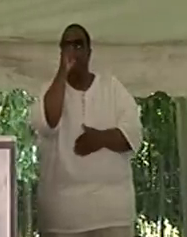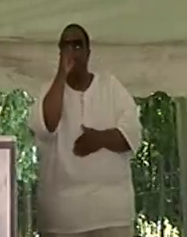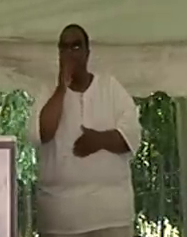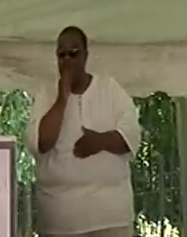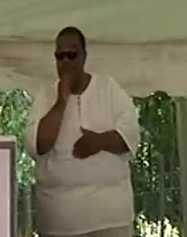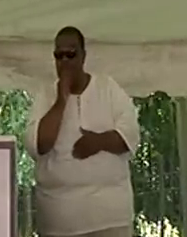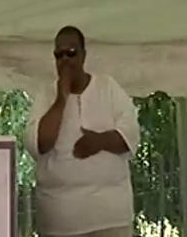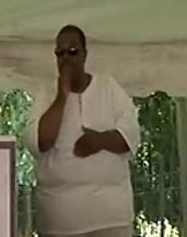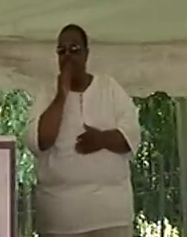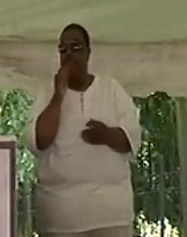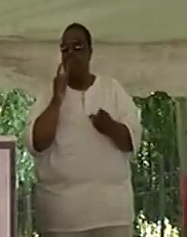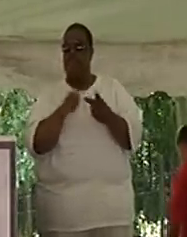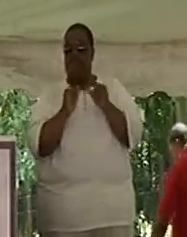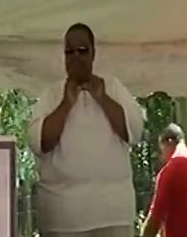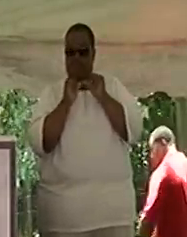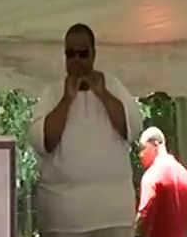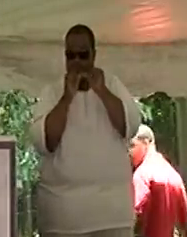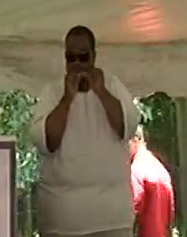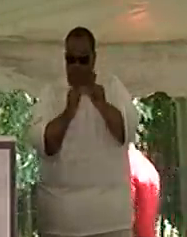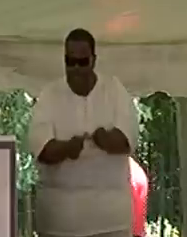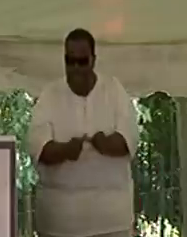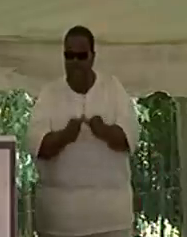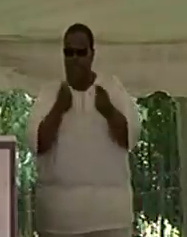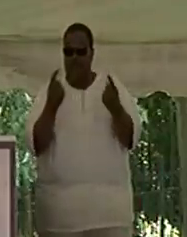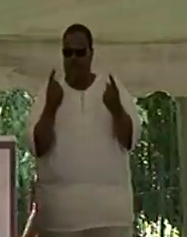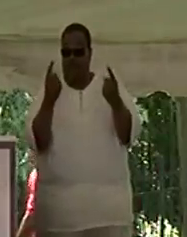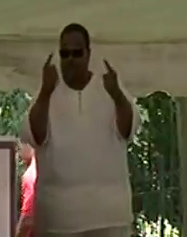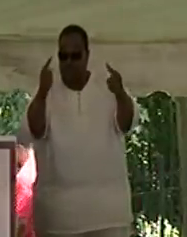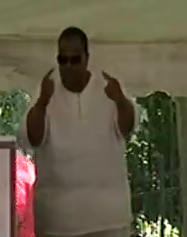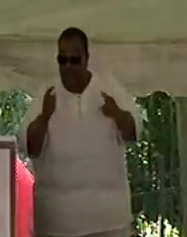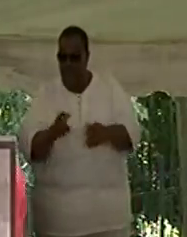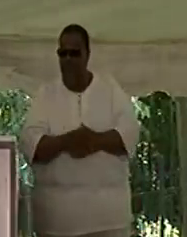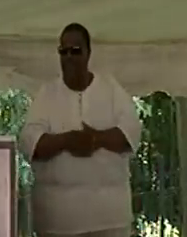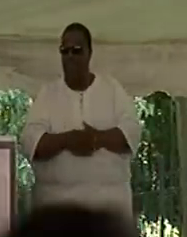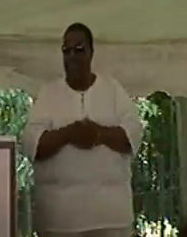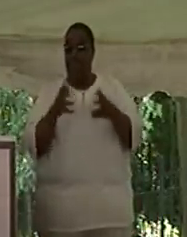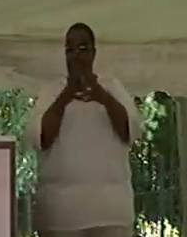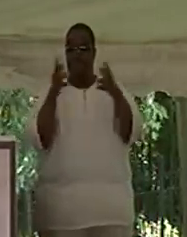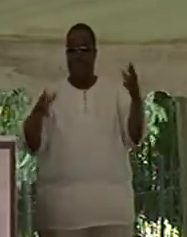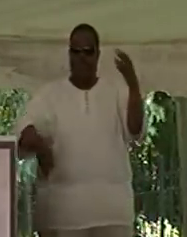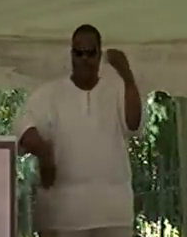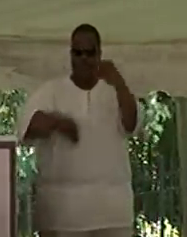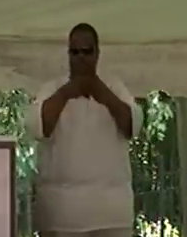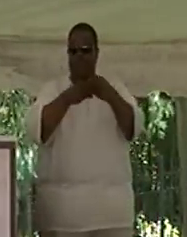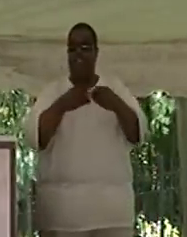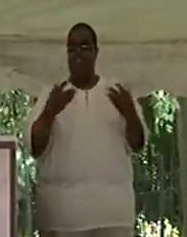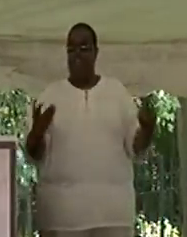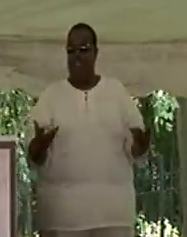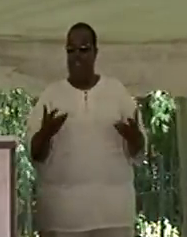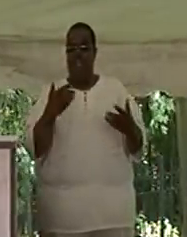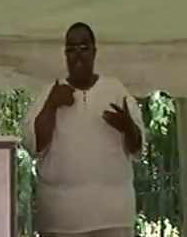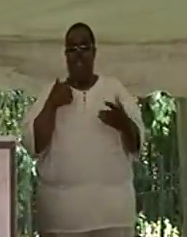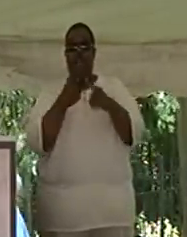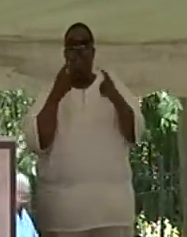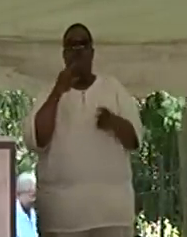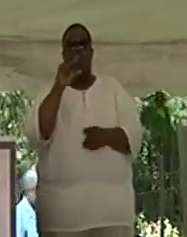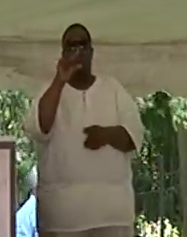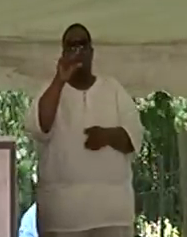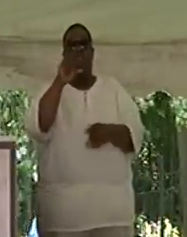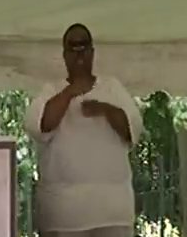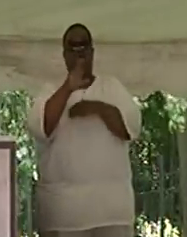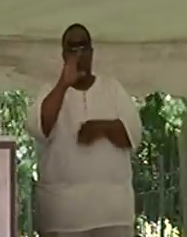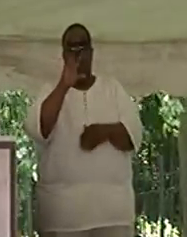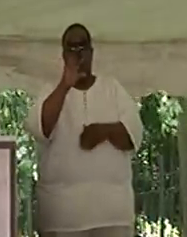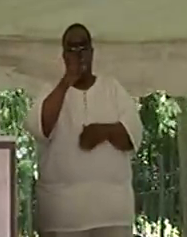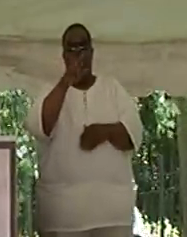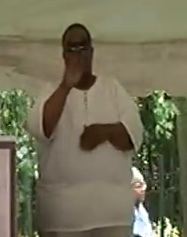patience and endurance and perseverance and much more than that. So on behalf of Councilmember